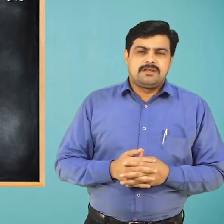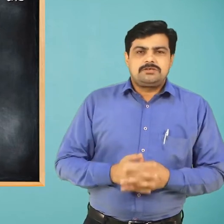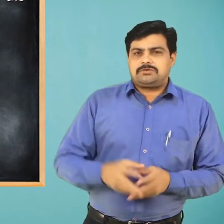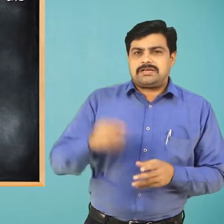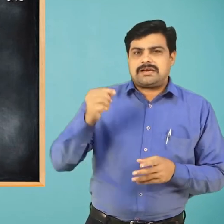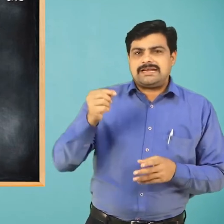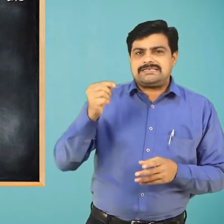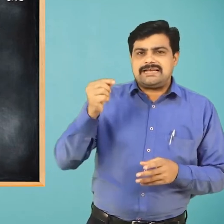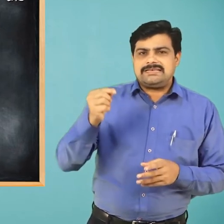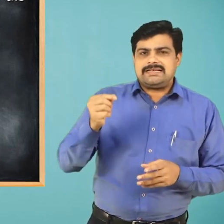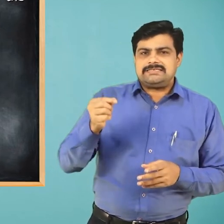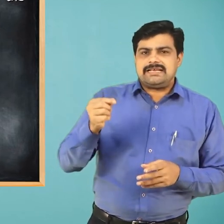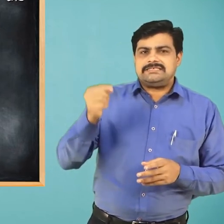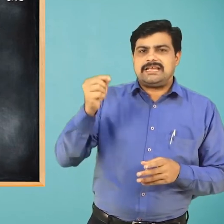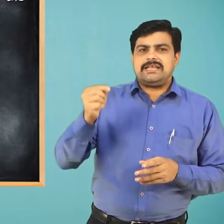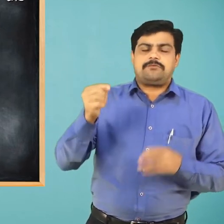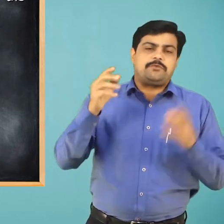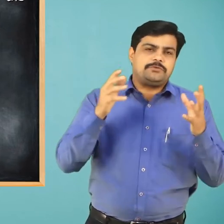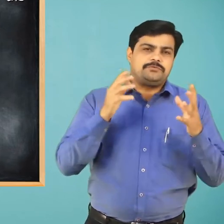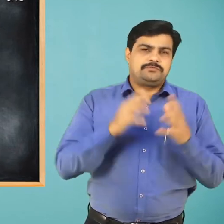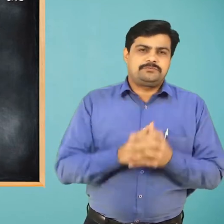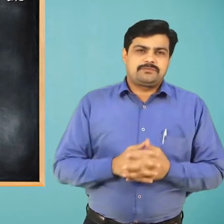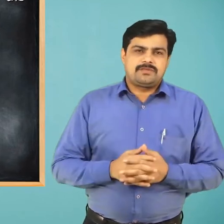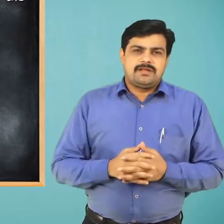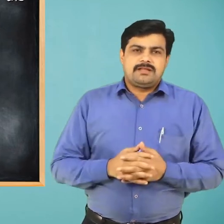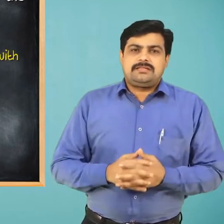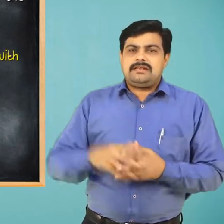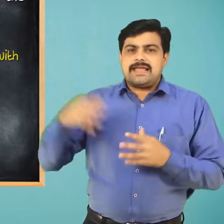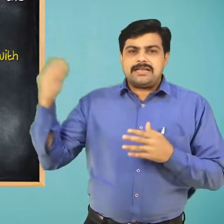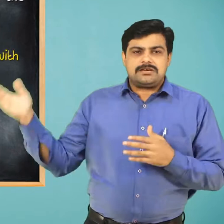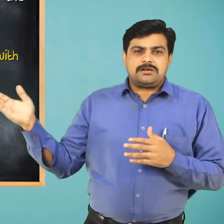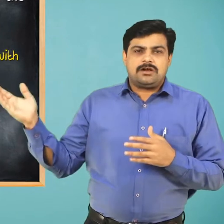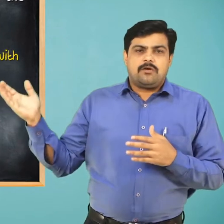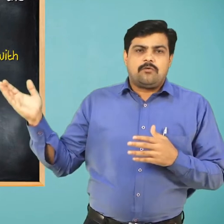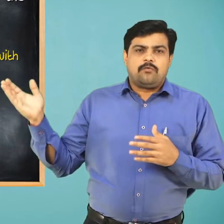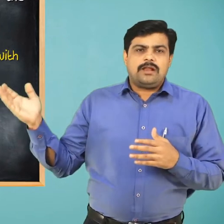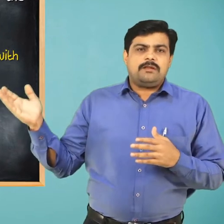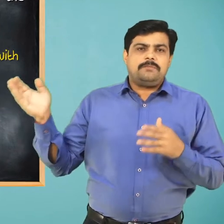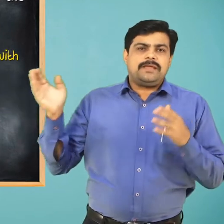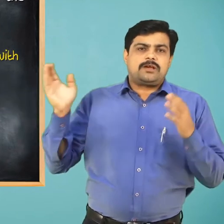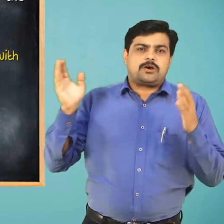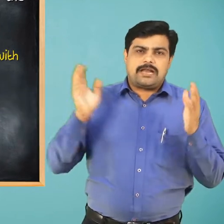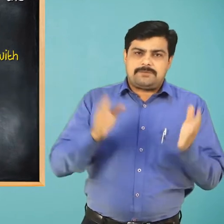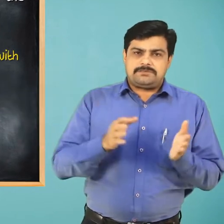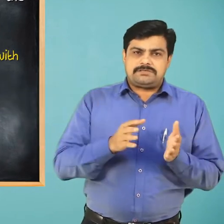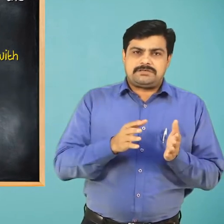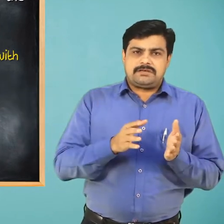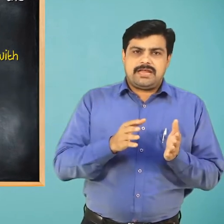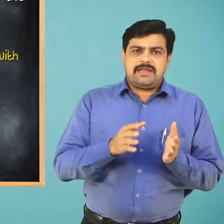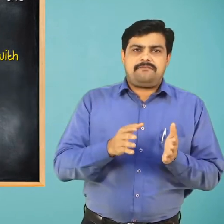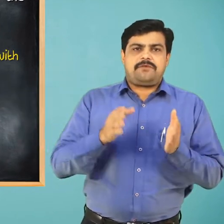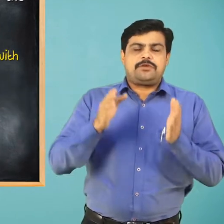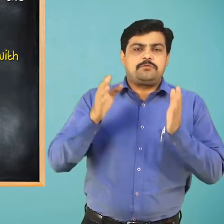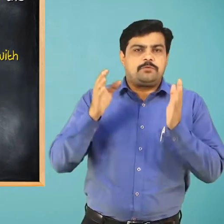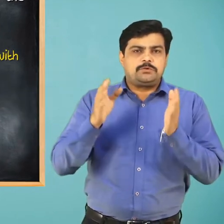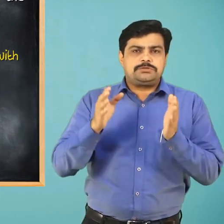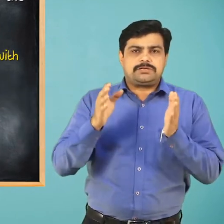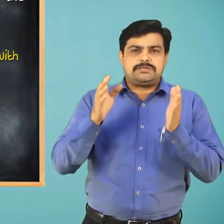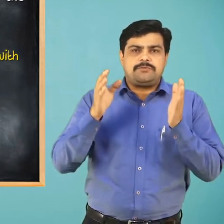So the correct sentence is here for you. The ladder will be collapsed if you push the